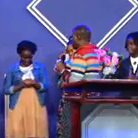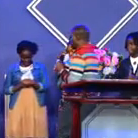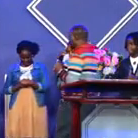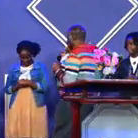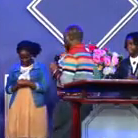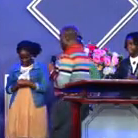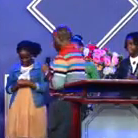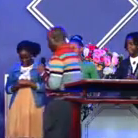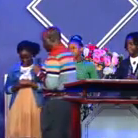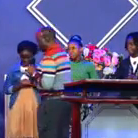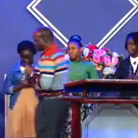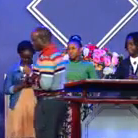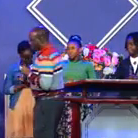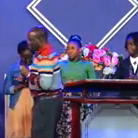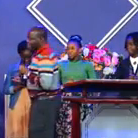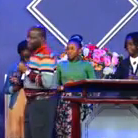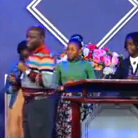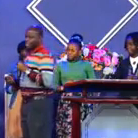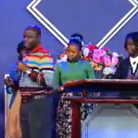Lord.